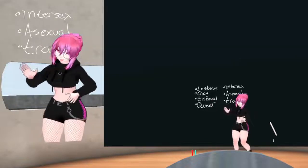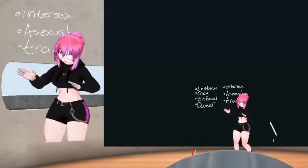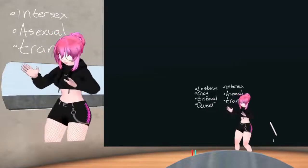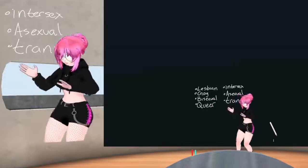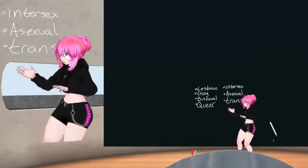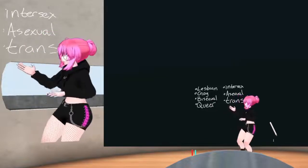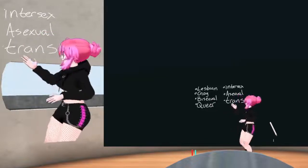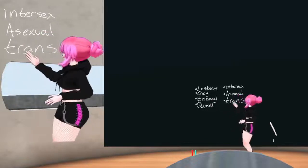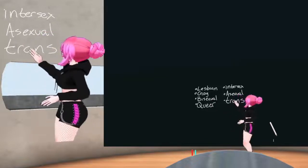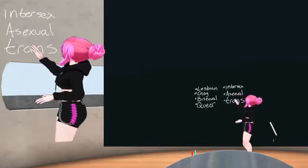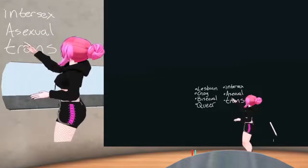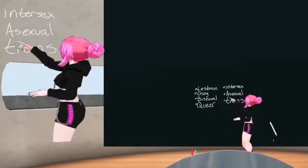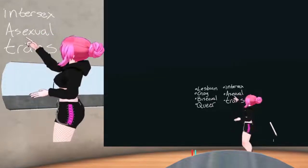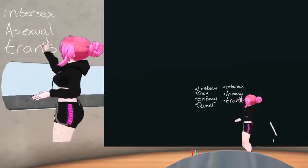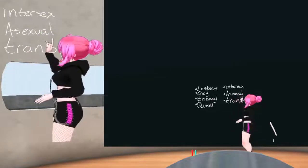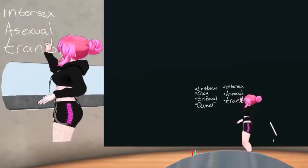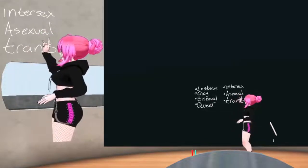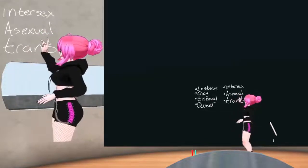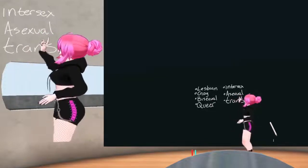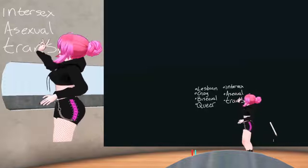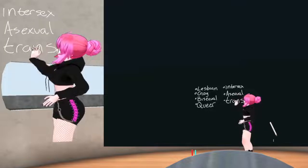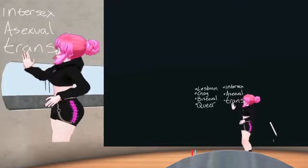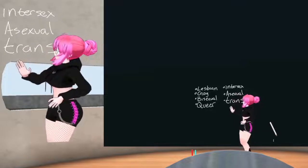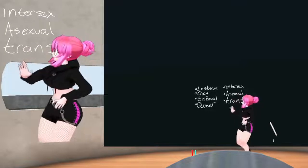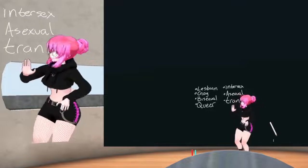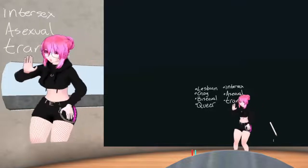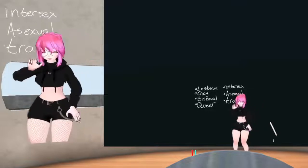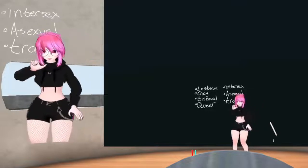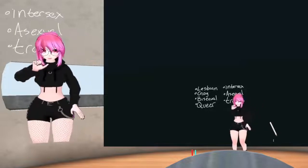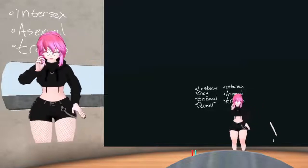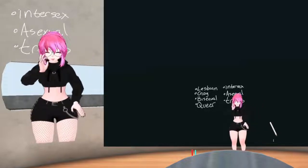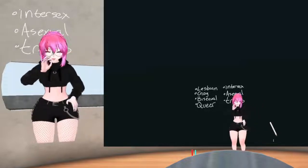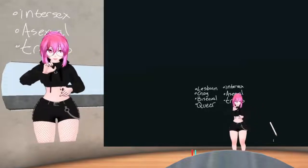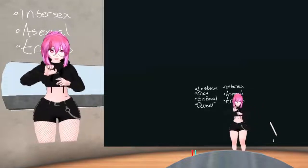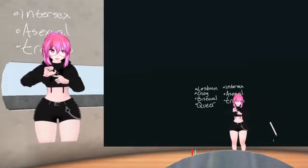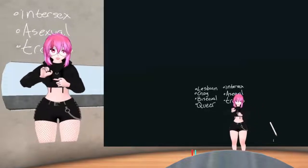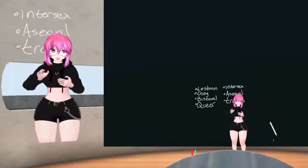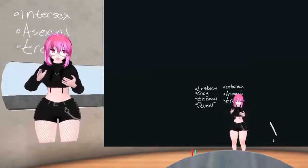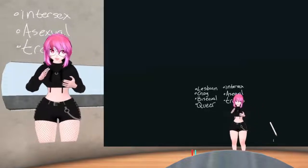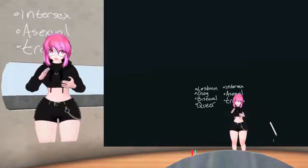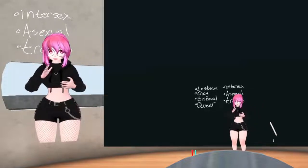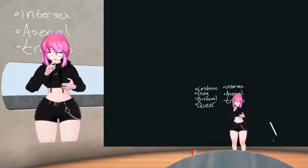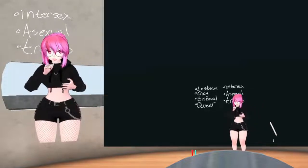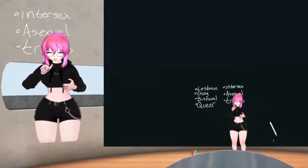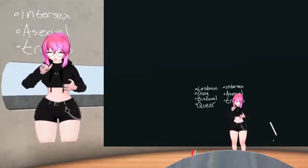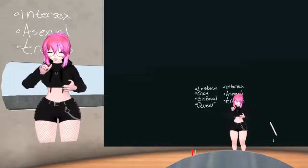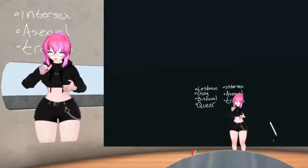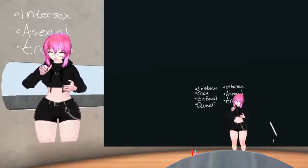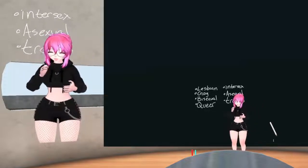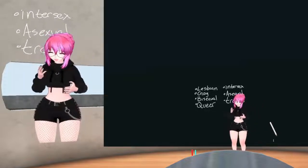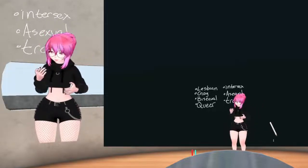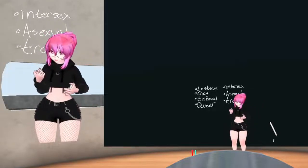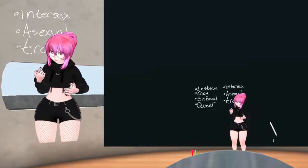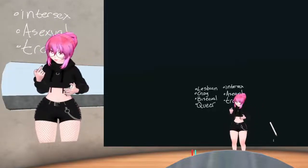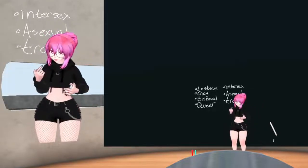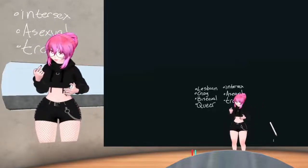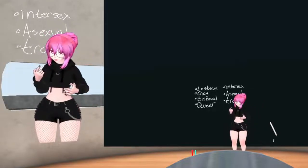ACE, which sometimes people will shorten asexual to ace. So ACE. I've also seen some people,